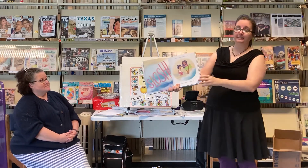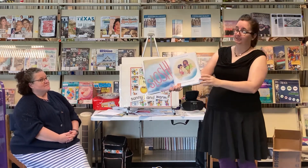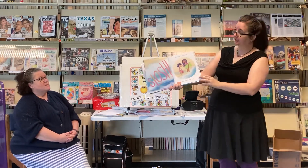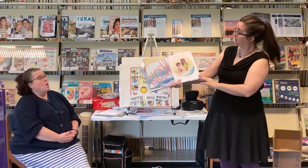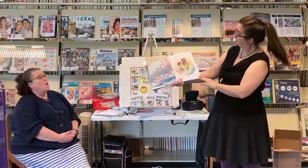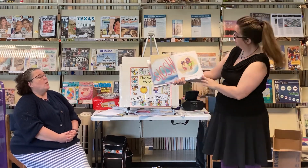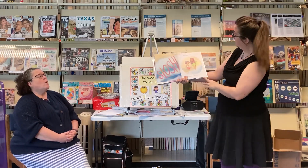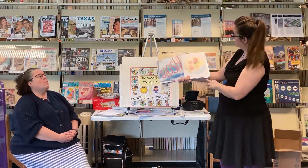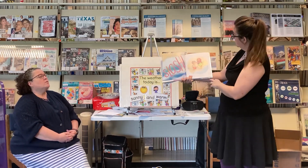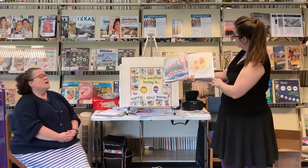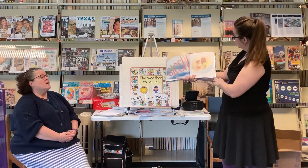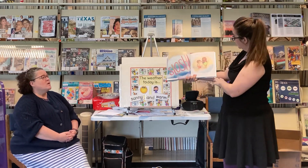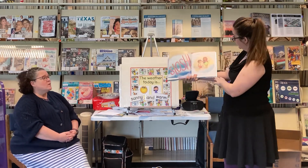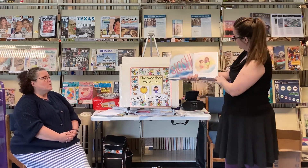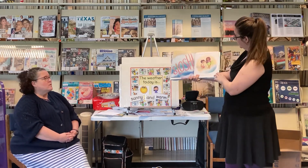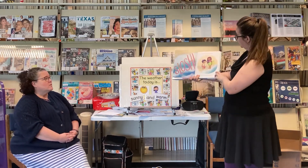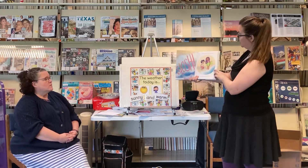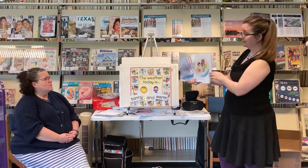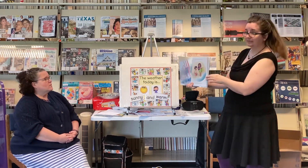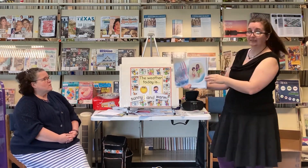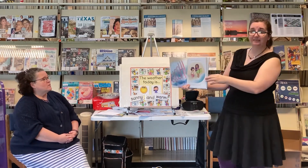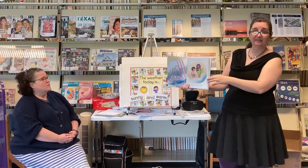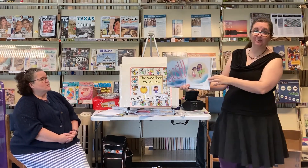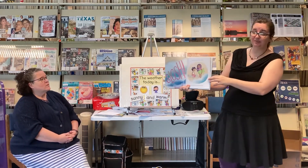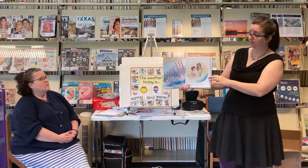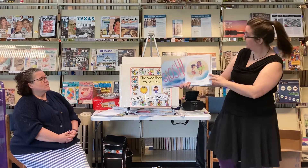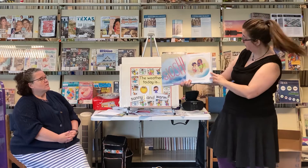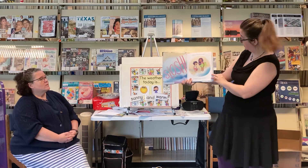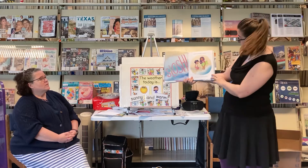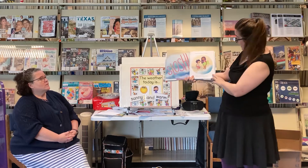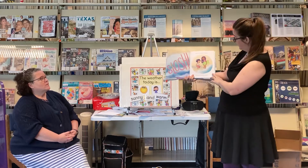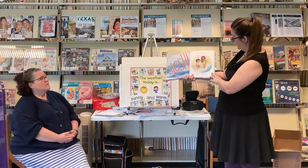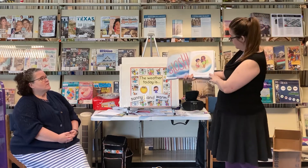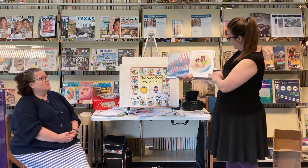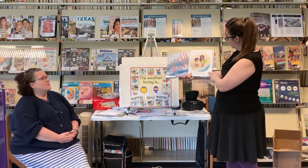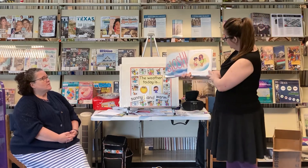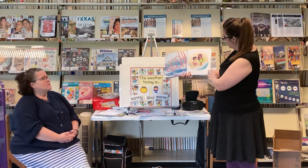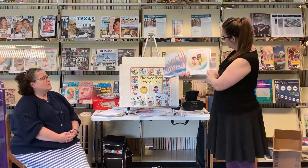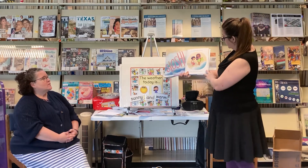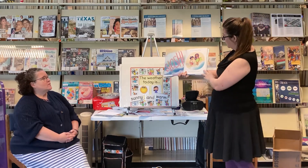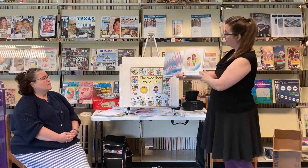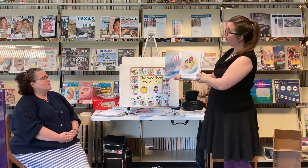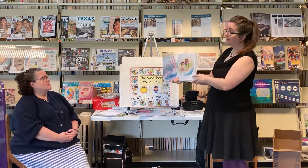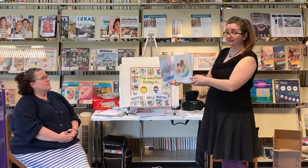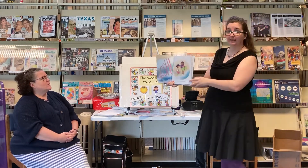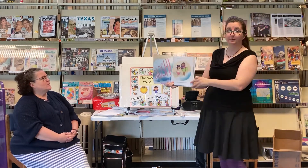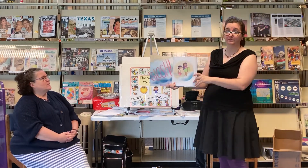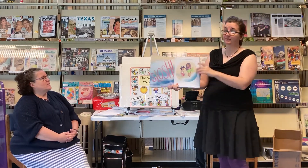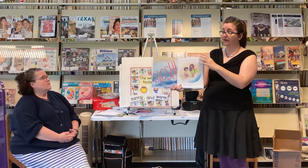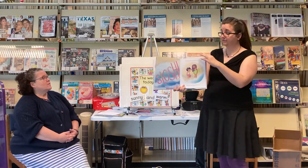Slosh! Oh no! Jules thinks the ocean might be out to get her. Her sister assures her that this happens to